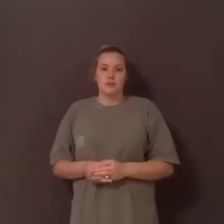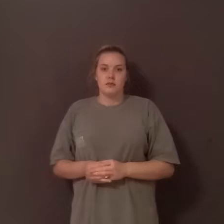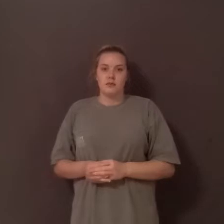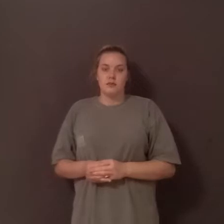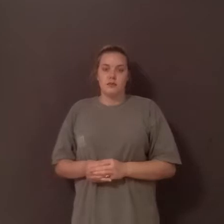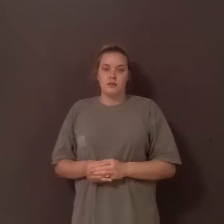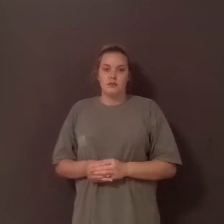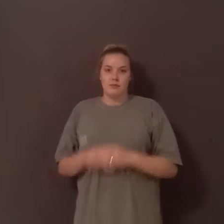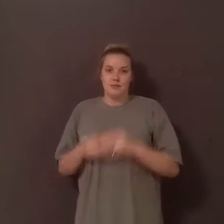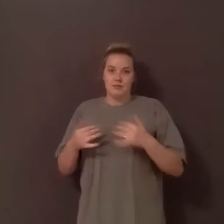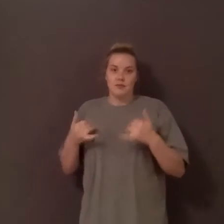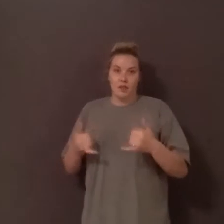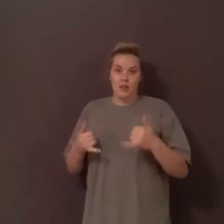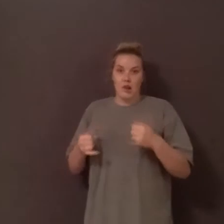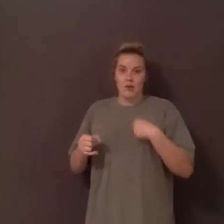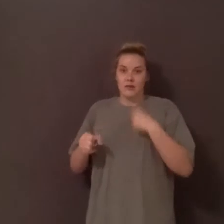do outside of its confines.